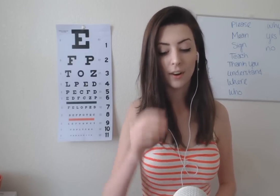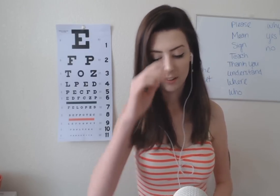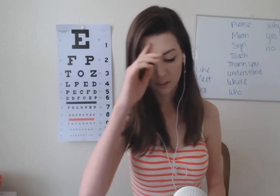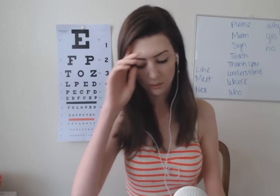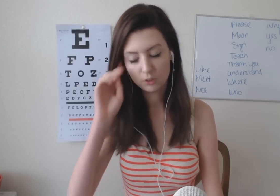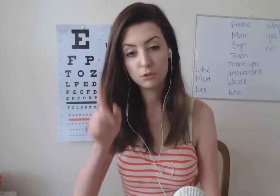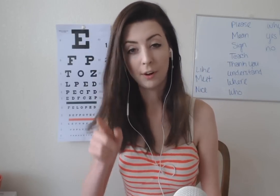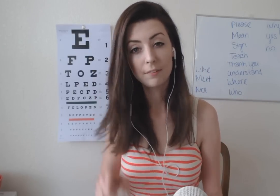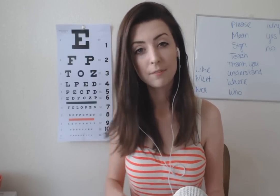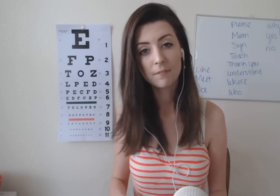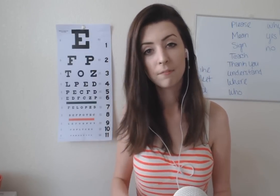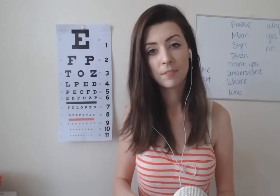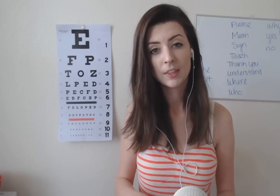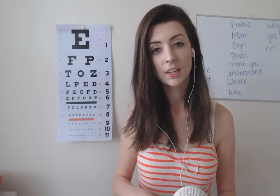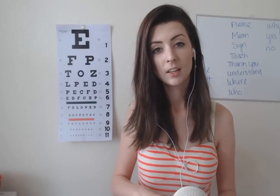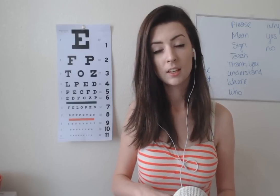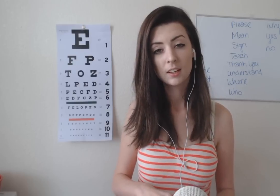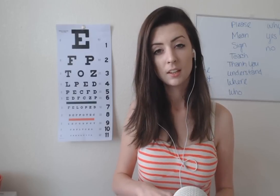Alright, now you try.